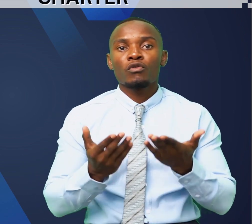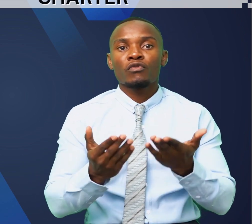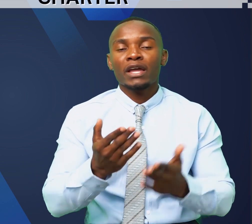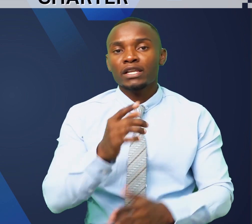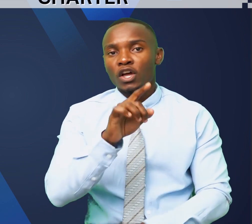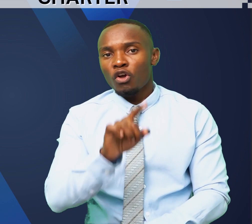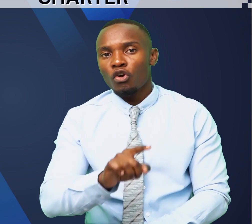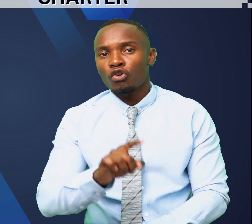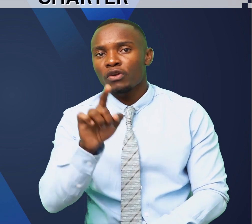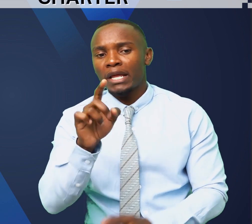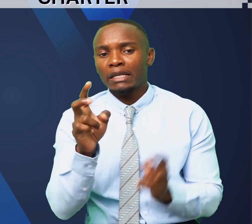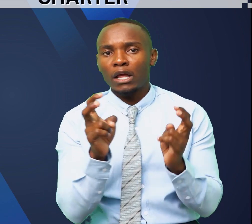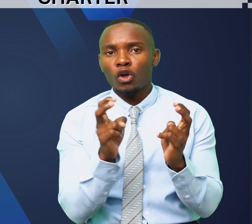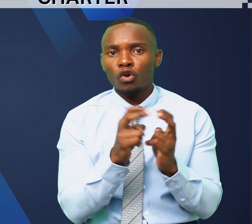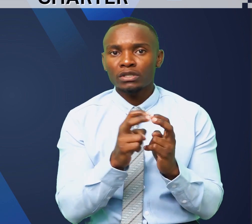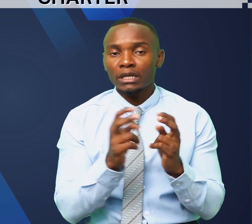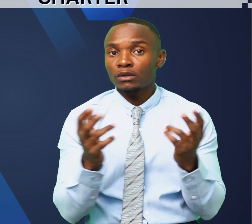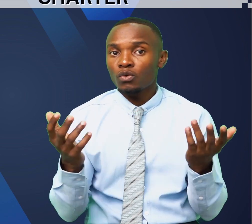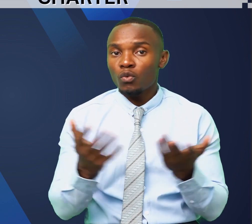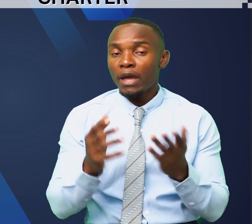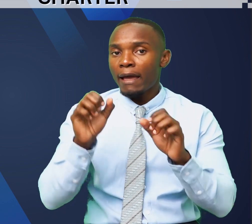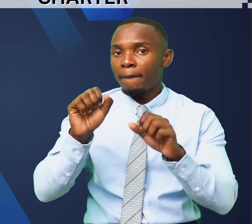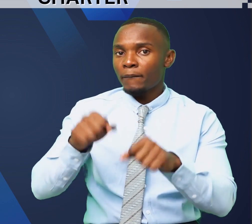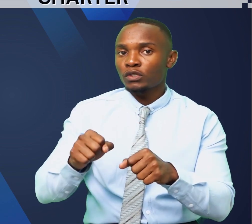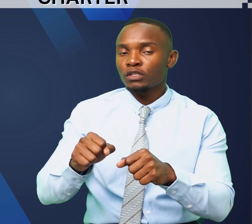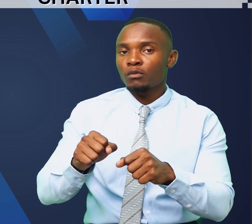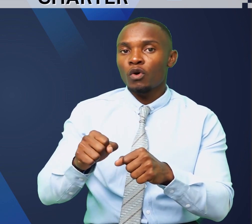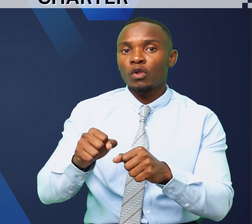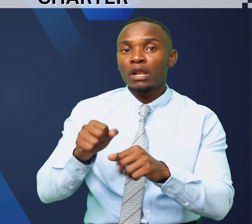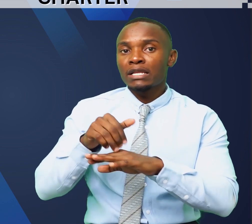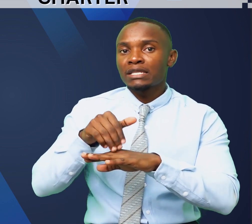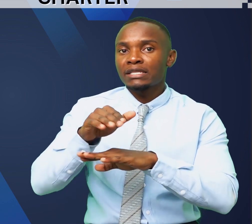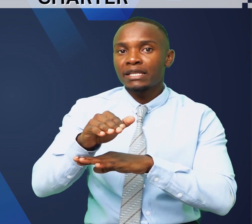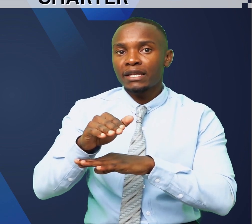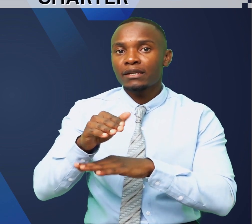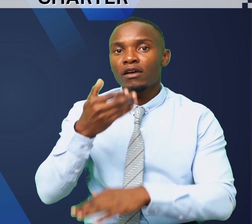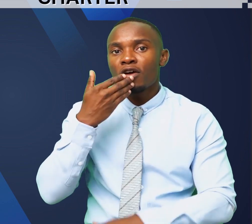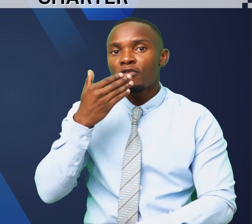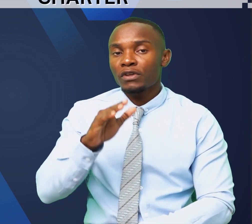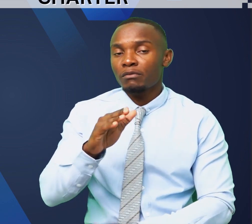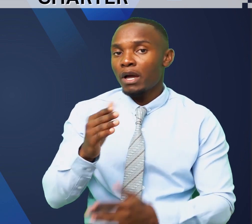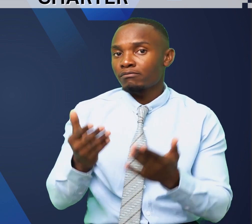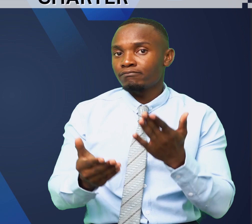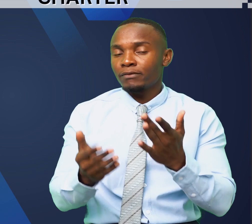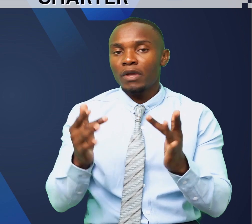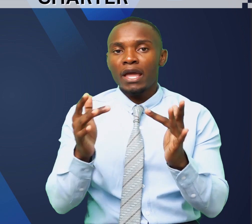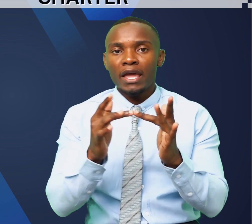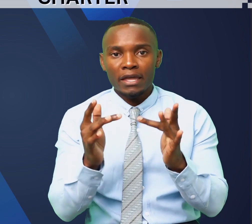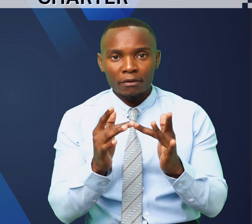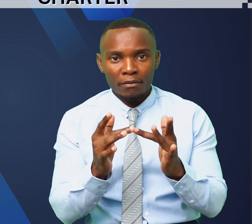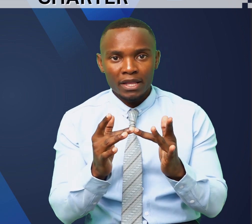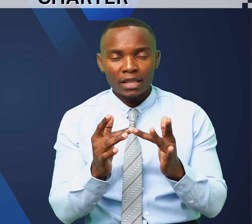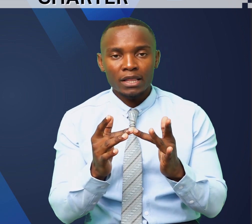contacts through which feedback can be given, preferably email address, postal